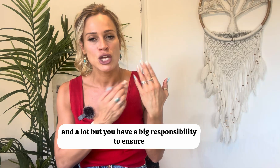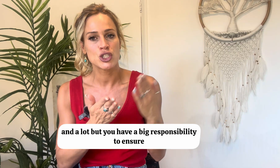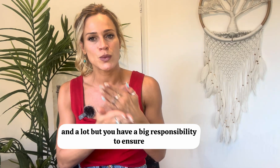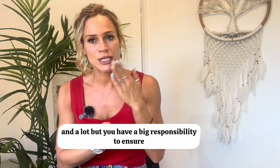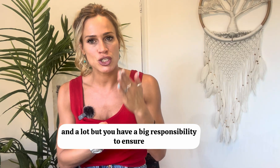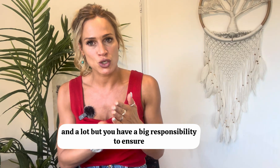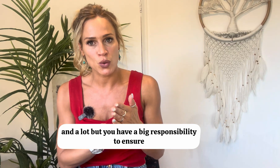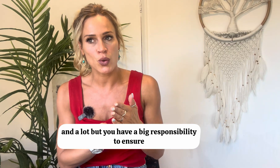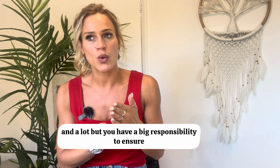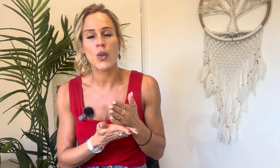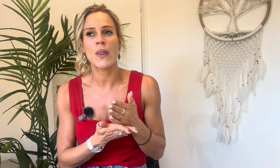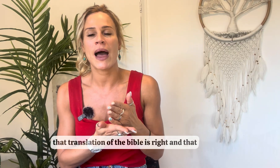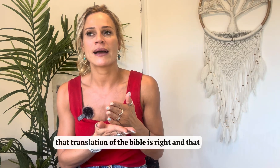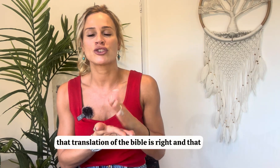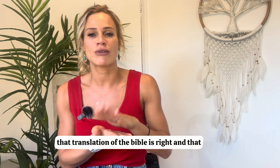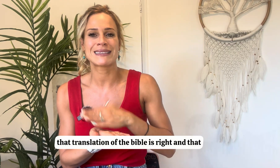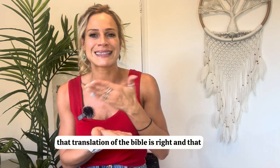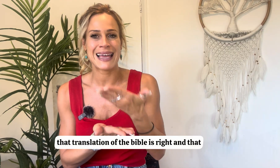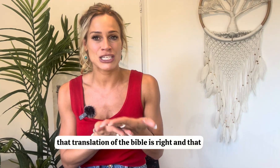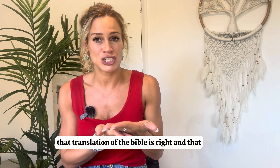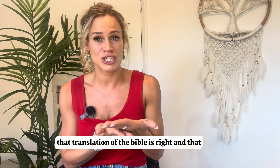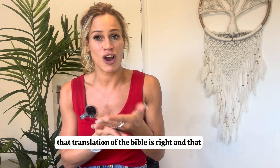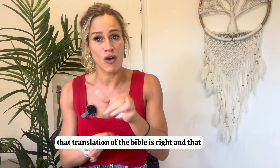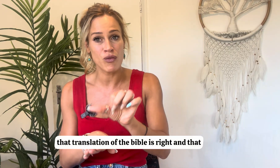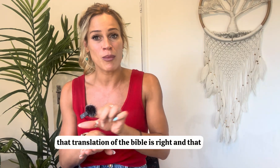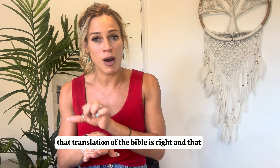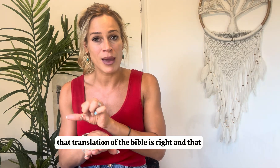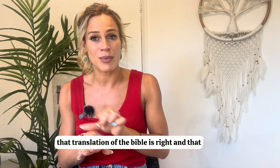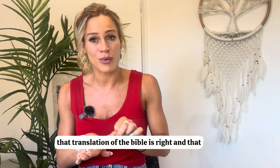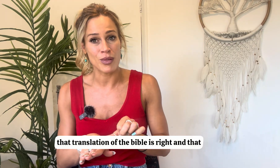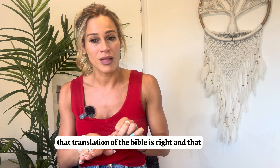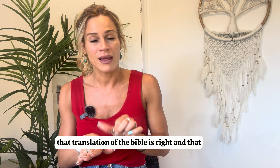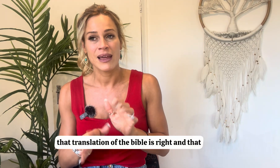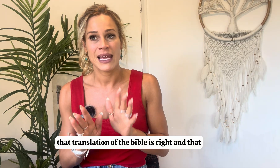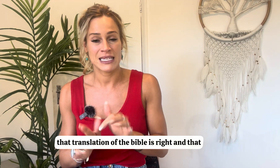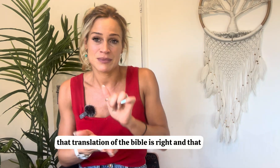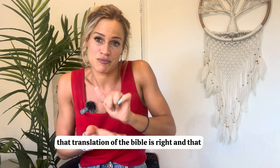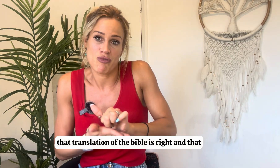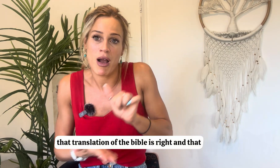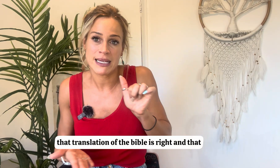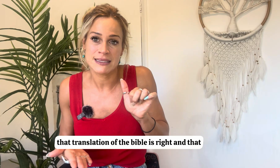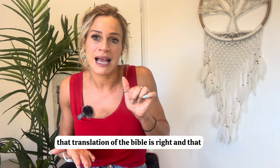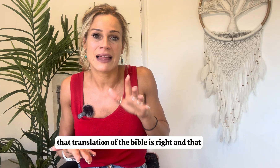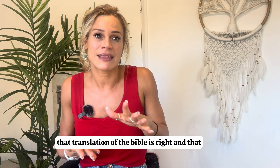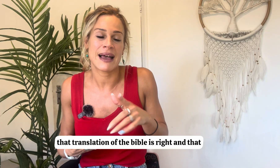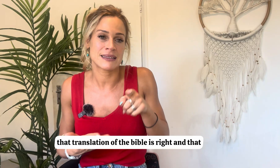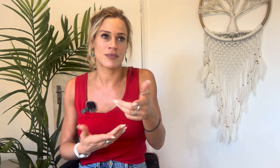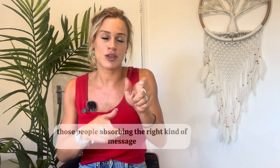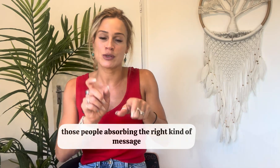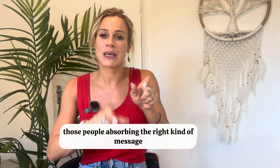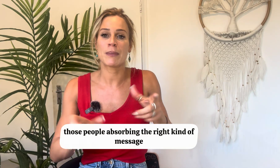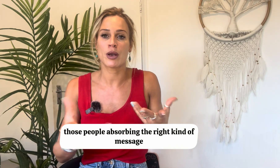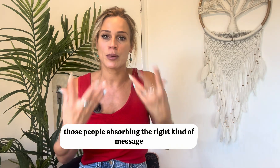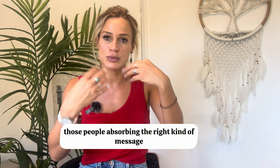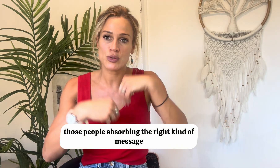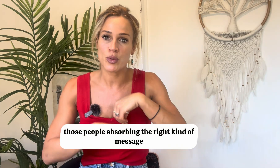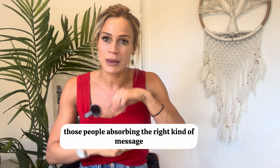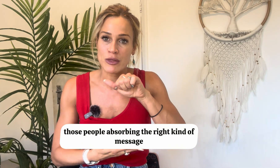to ensure that translation of the Bible is right and that those people are absorbing the